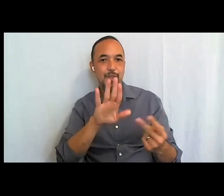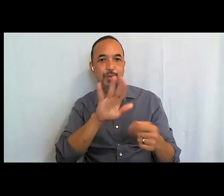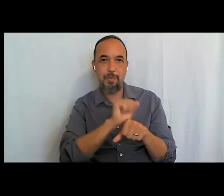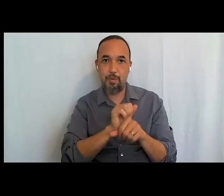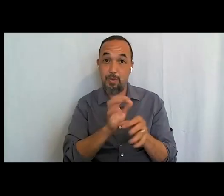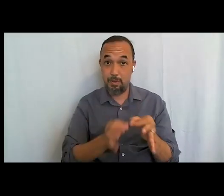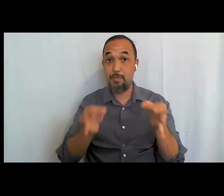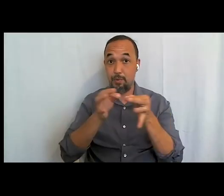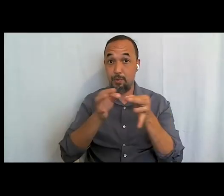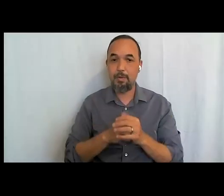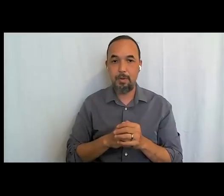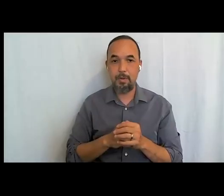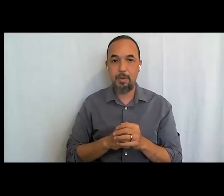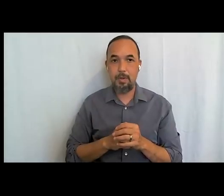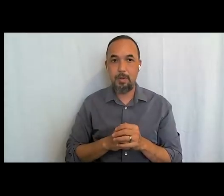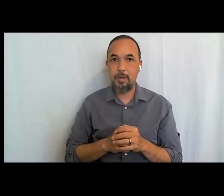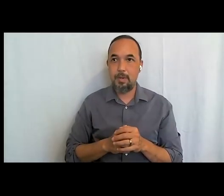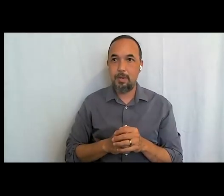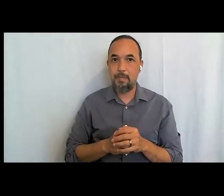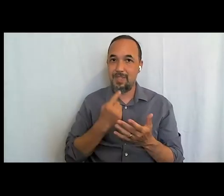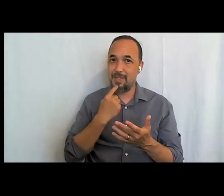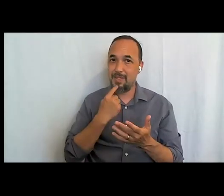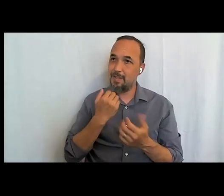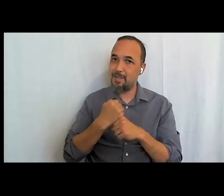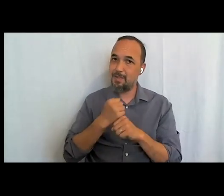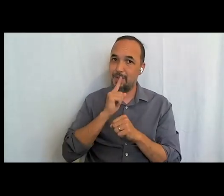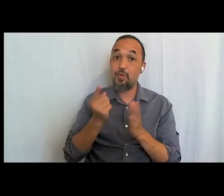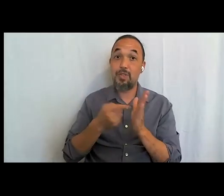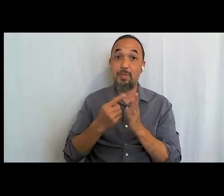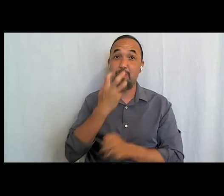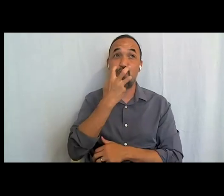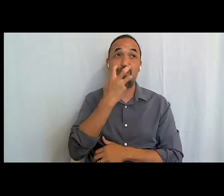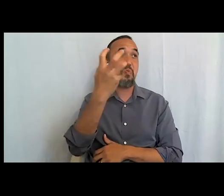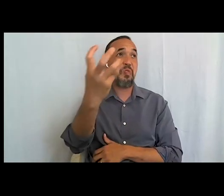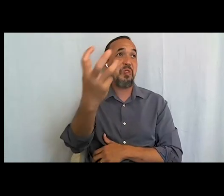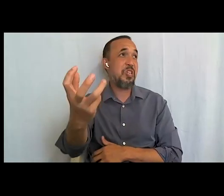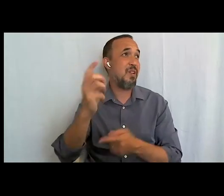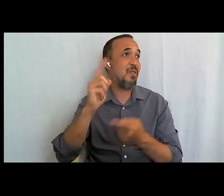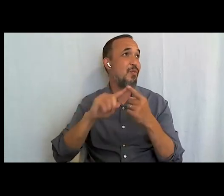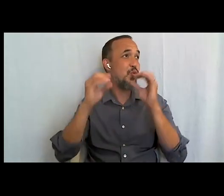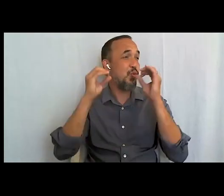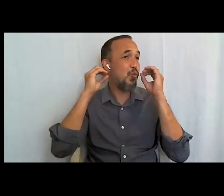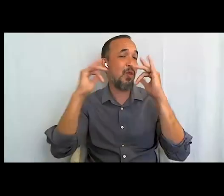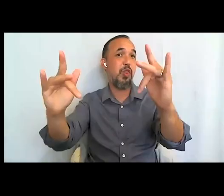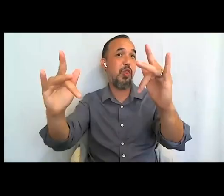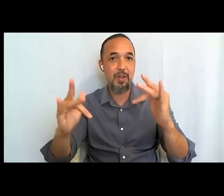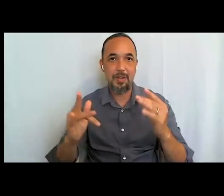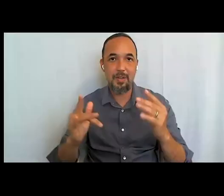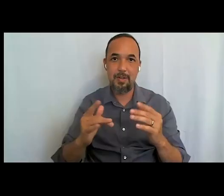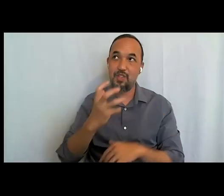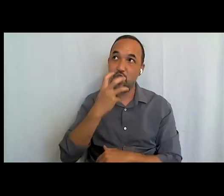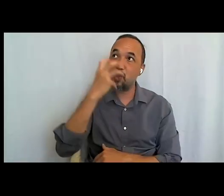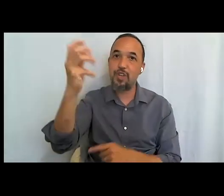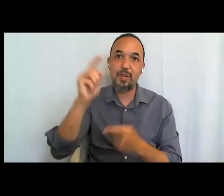Yep. Felicity says, don't forget to scream into the void now and then. That is communication. Screaming into the void is a form of communication with the universe. It